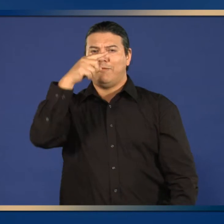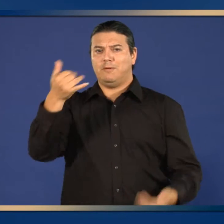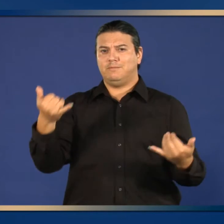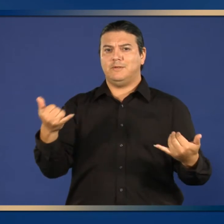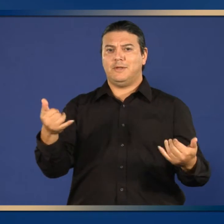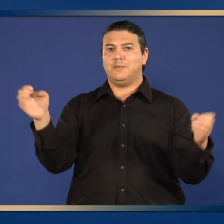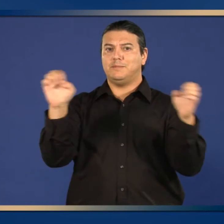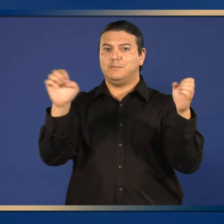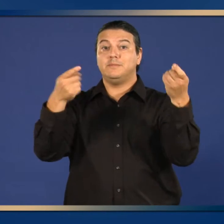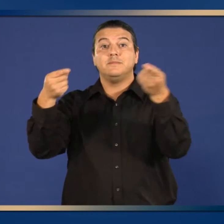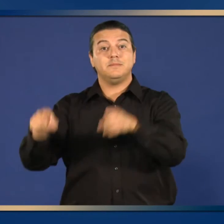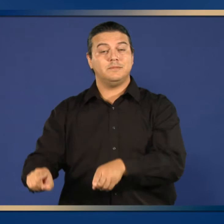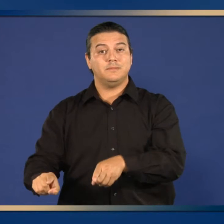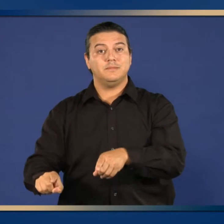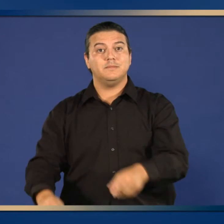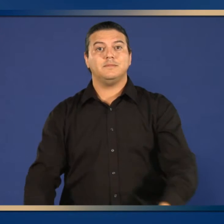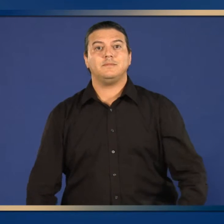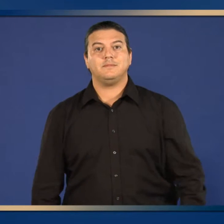emergency situation.